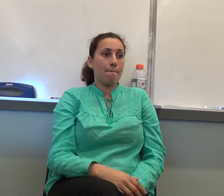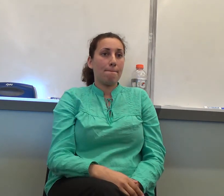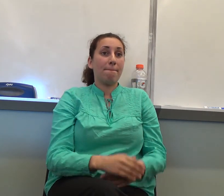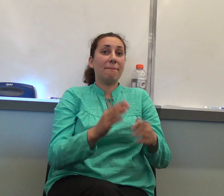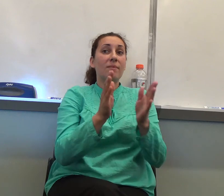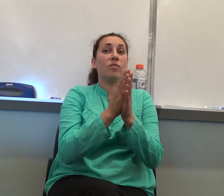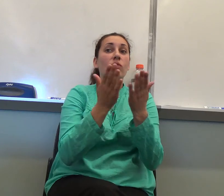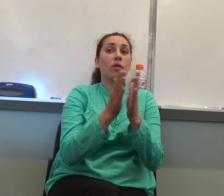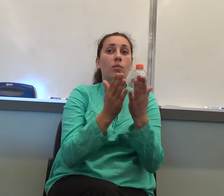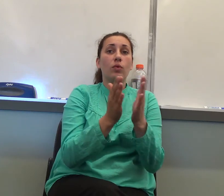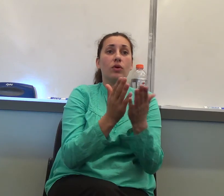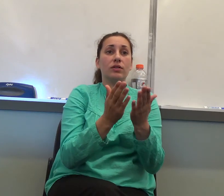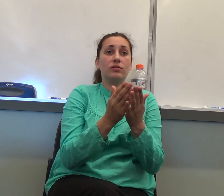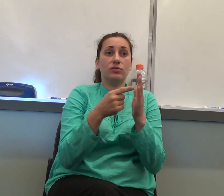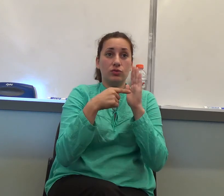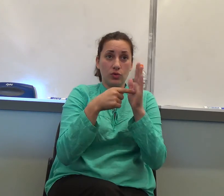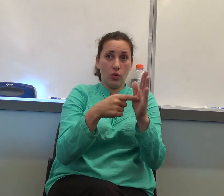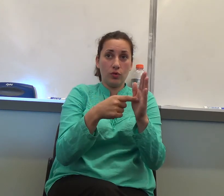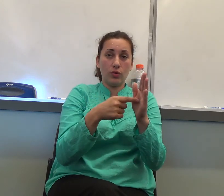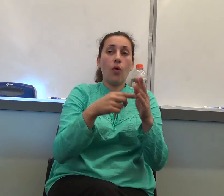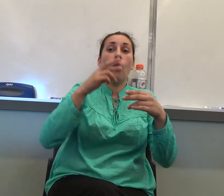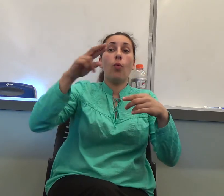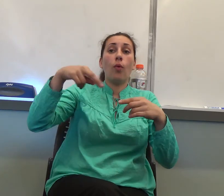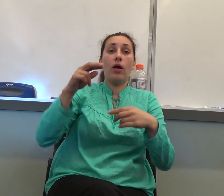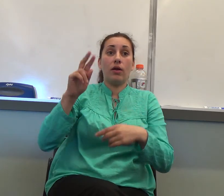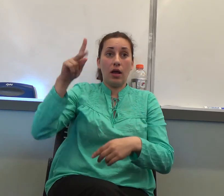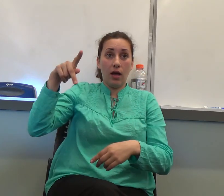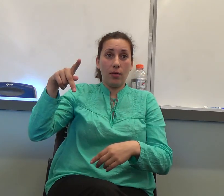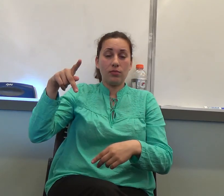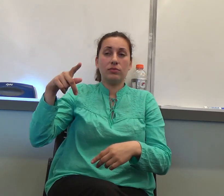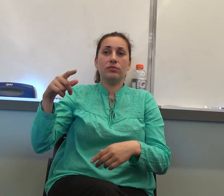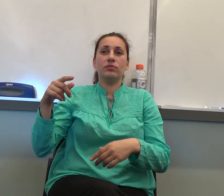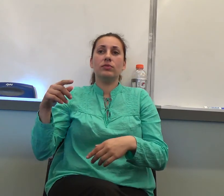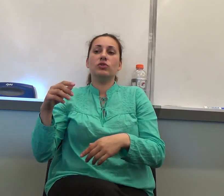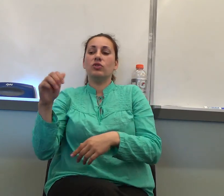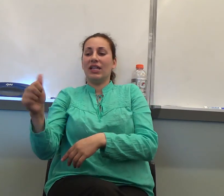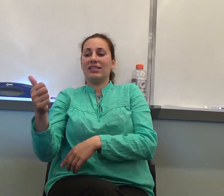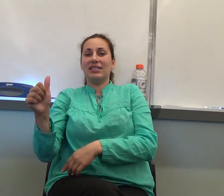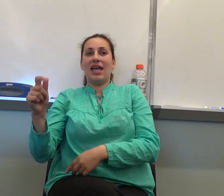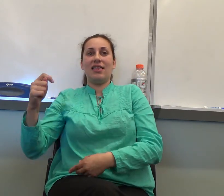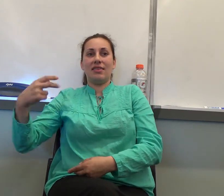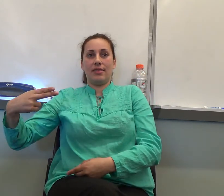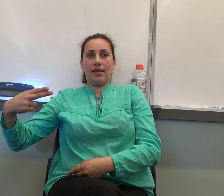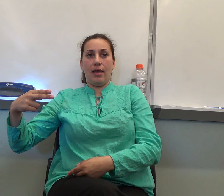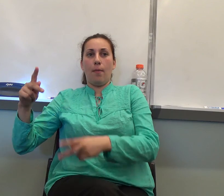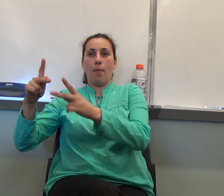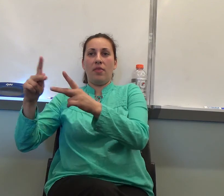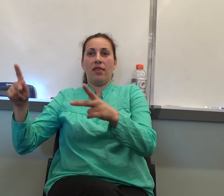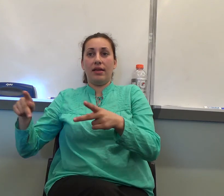quotient to the 10th place. Okay, now let's see what that means. First of all, let's set up the division